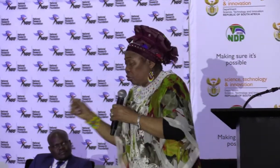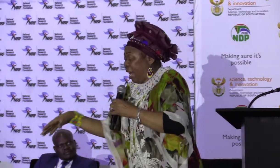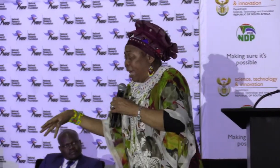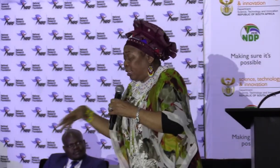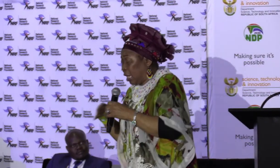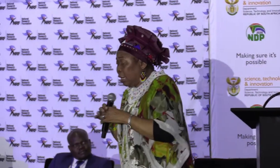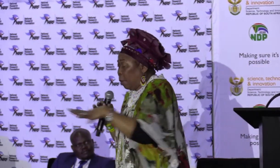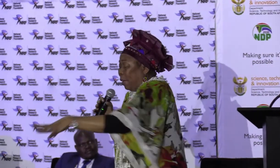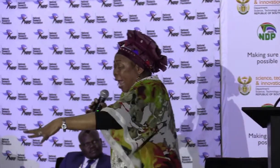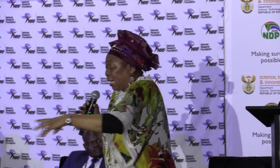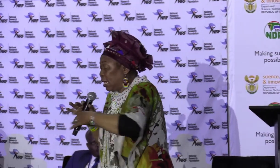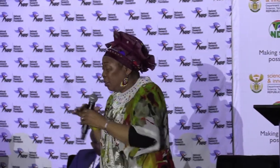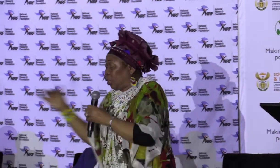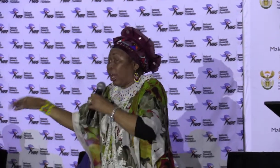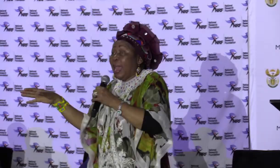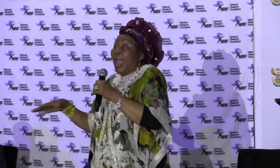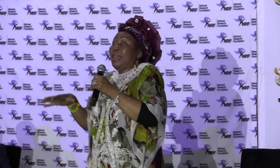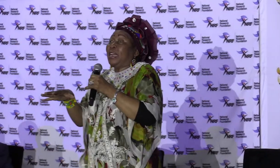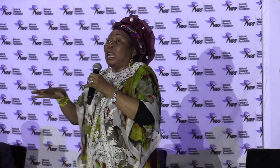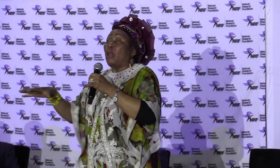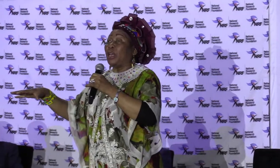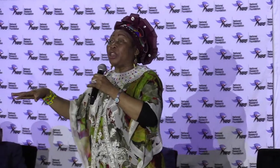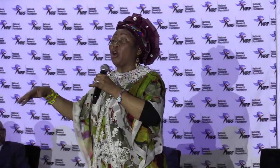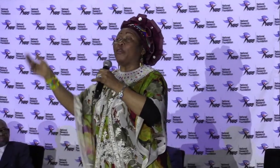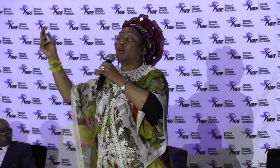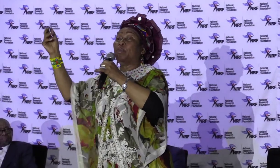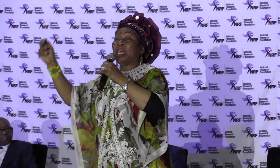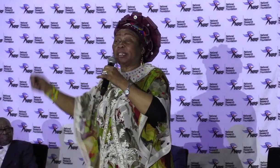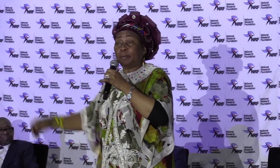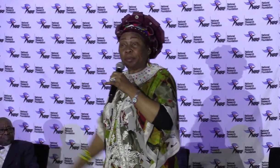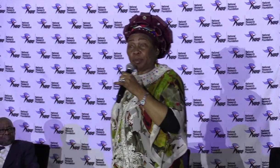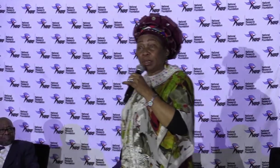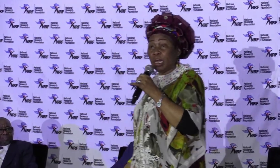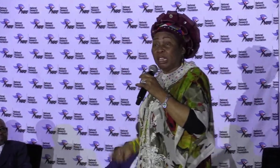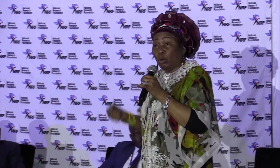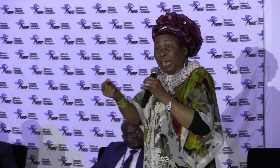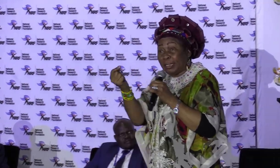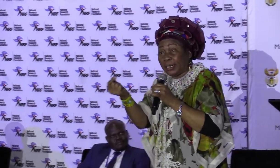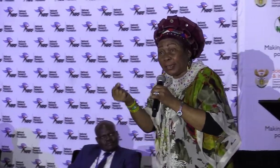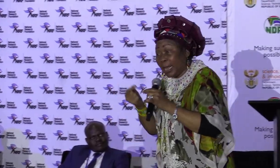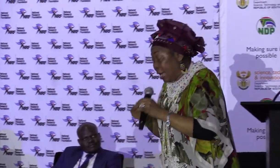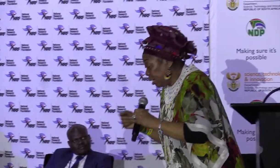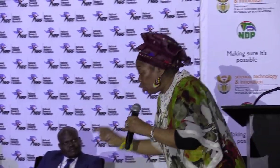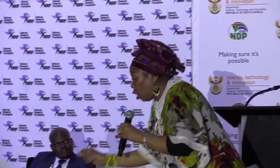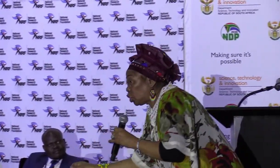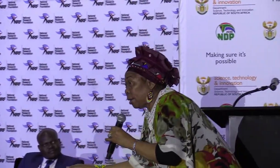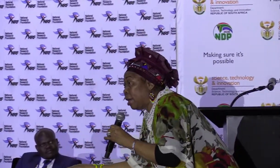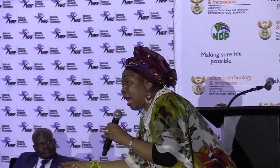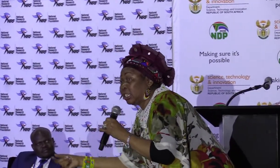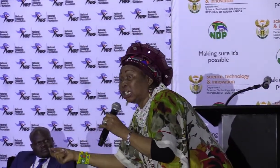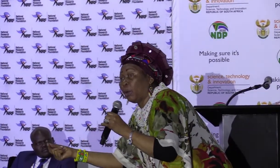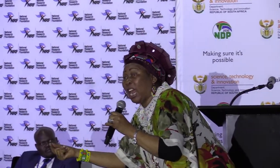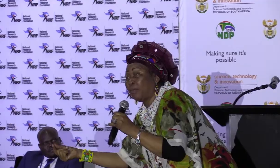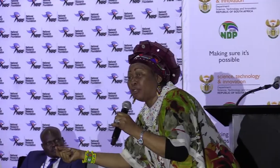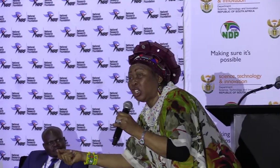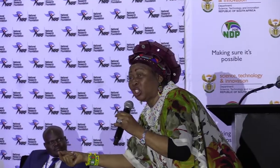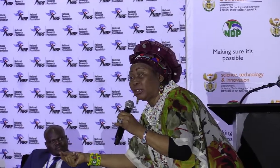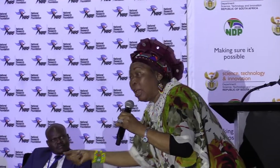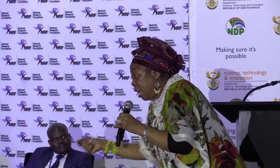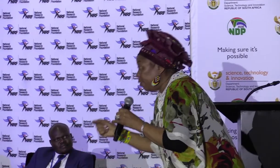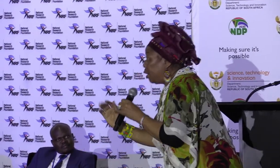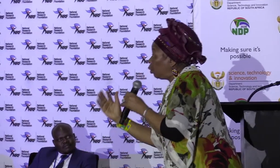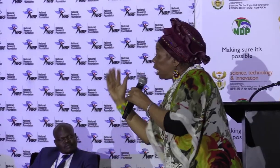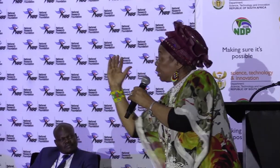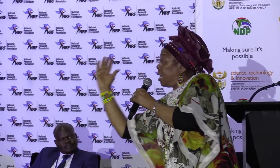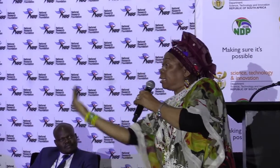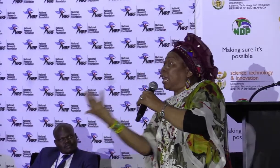burgundies, the reds, the black, the gray, any color you can think of, he could make it. And they would take sticks and crush them until they were like